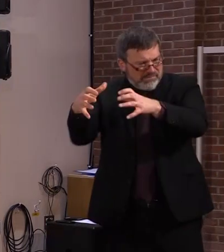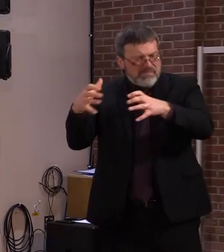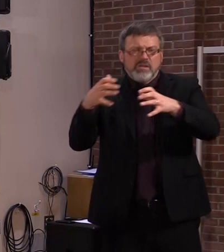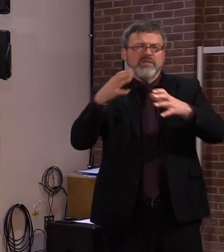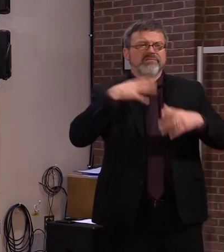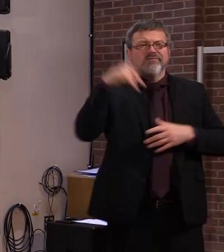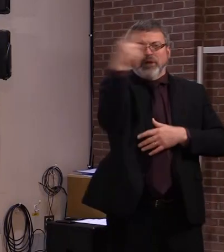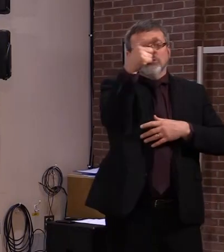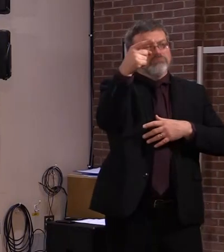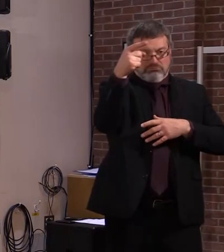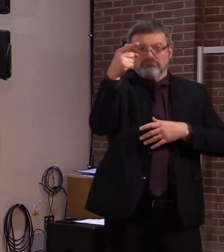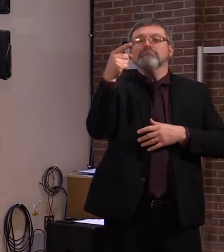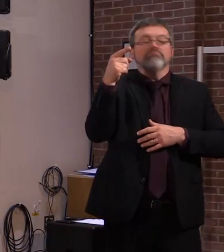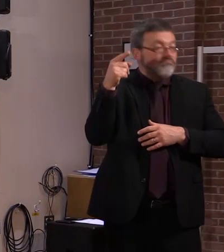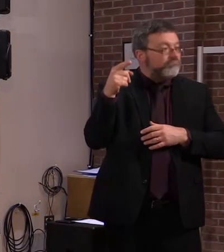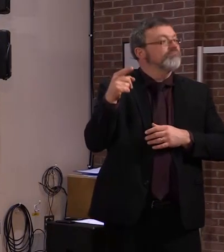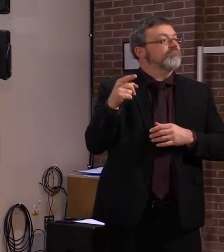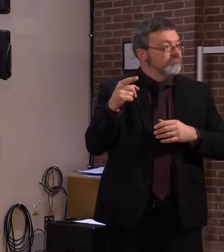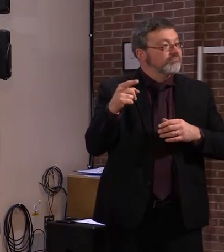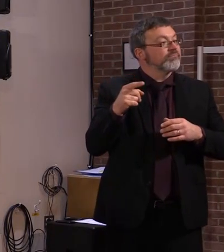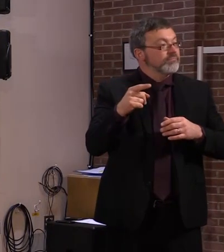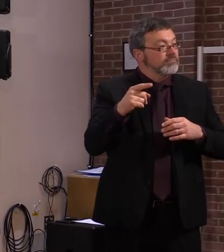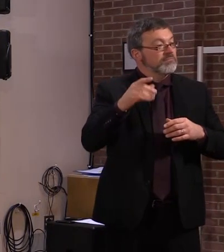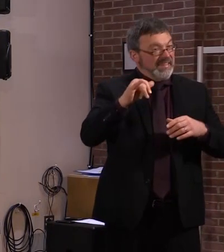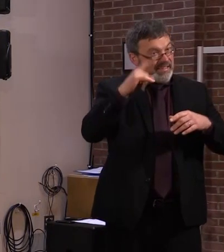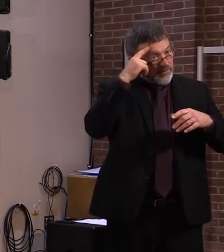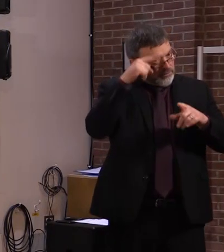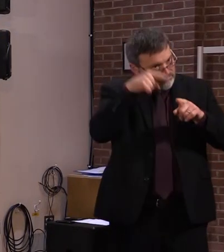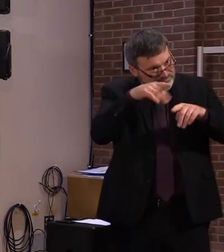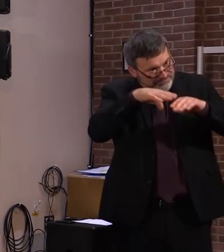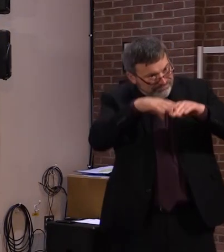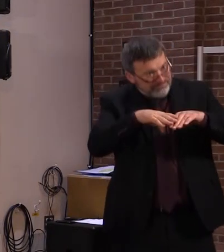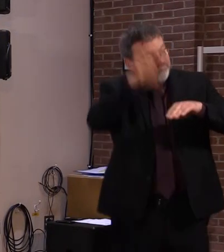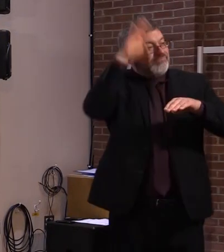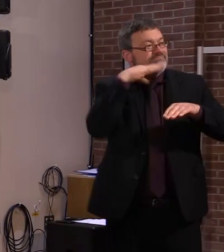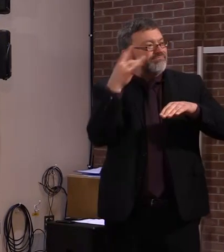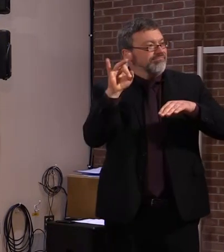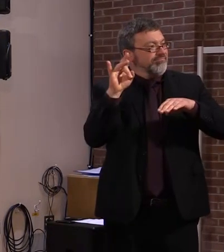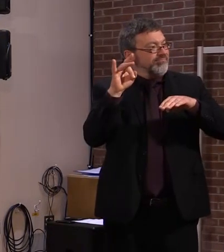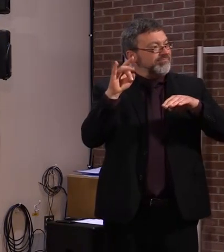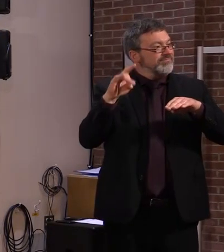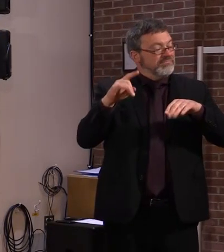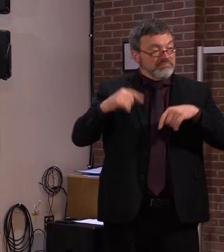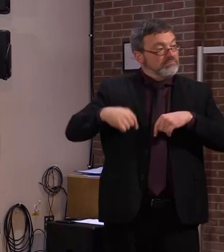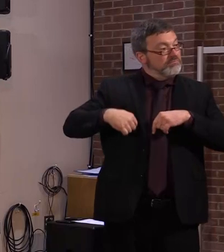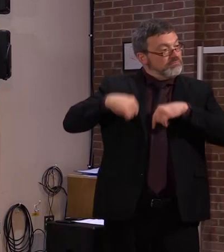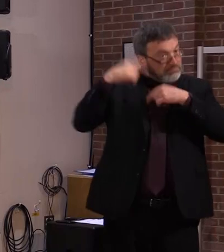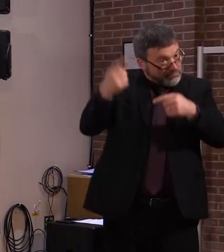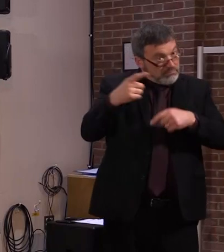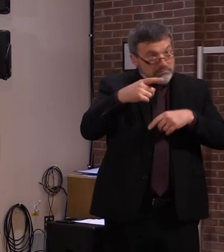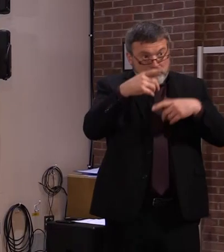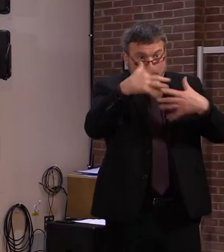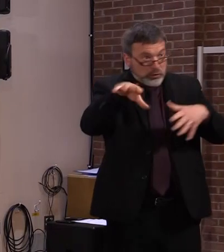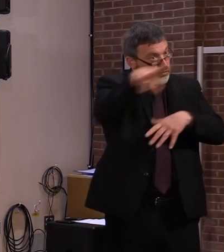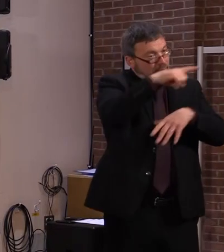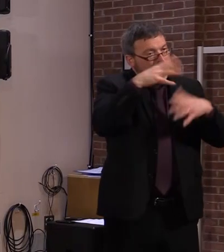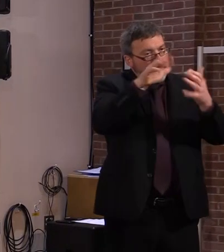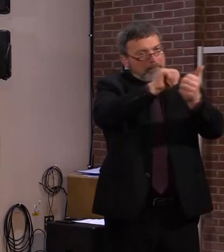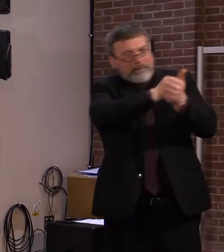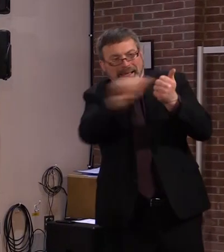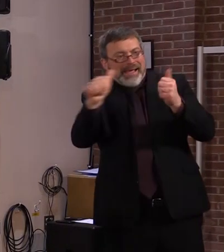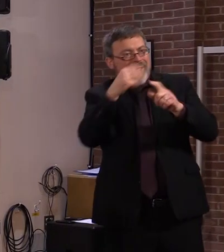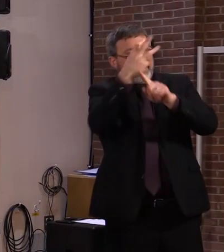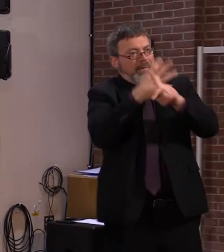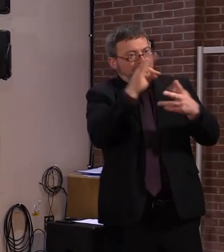a booster if you're 18 or over, and it's been 6 months since your last shot of Moderna or Pfizer, or 2 months in the case